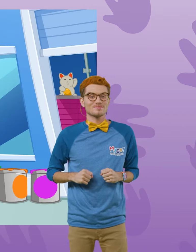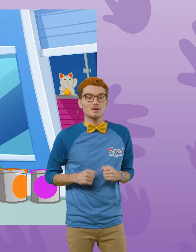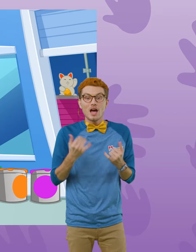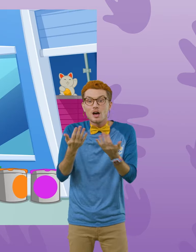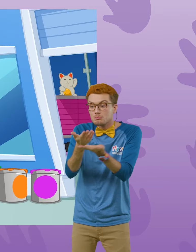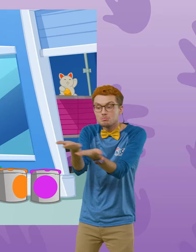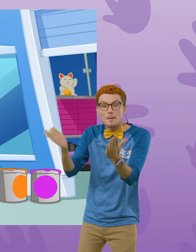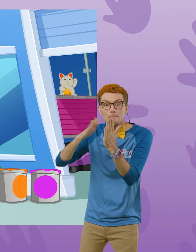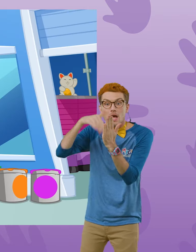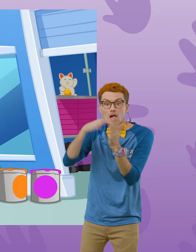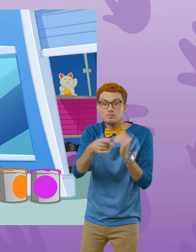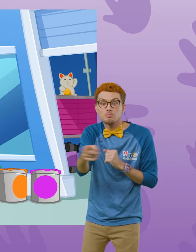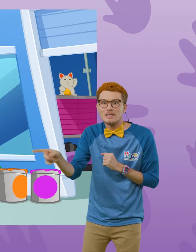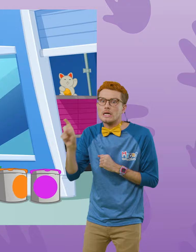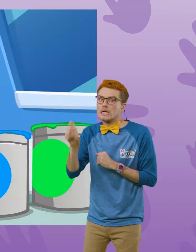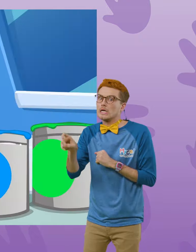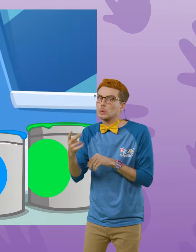And here is all the paint we're going to need.